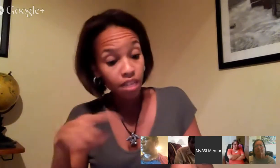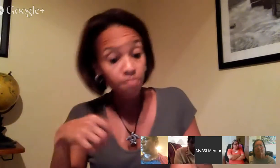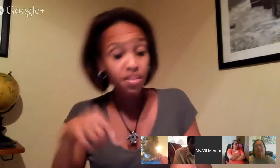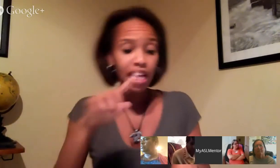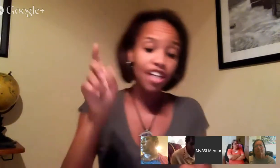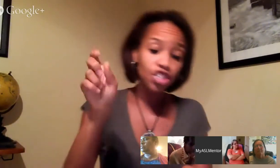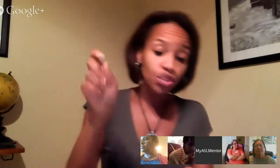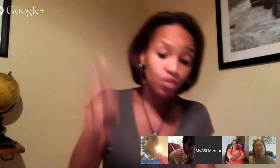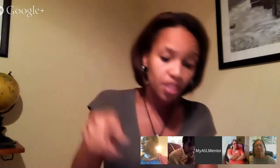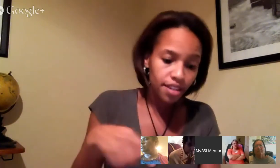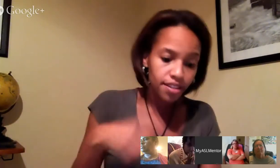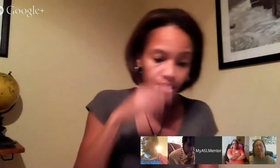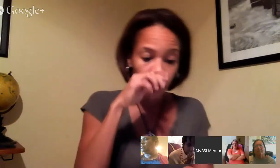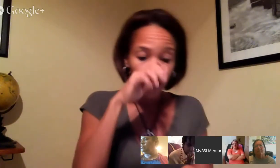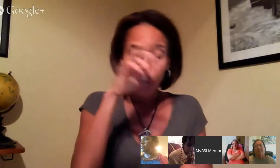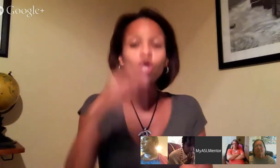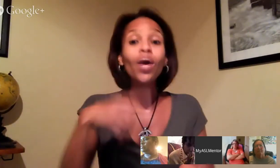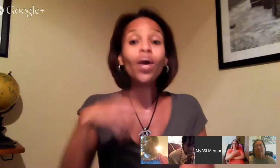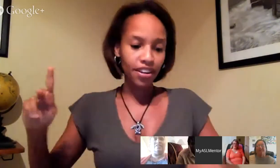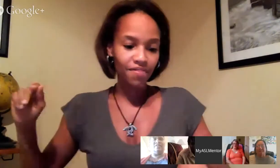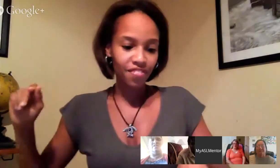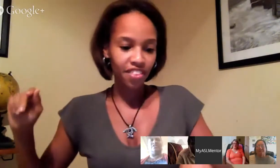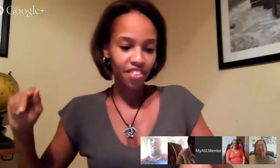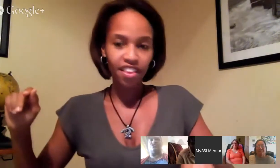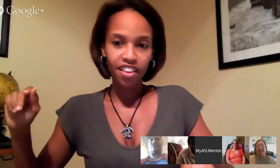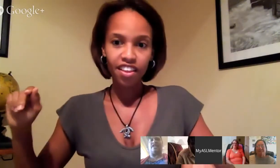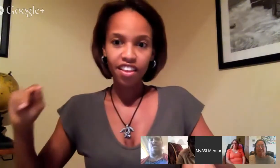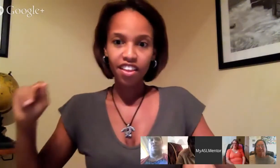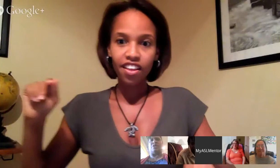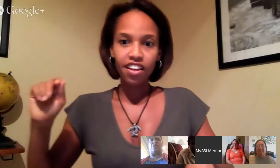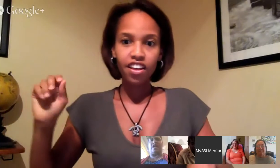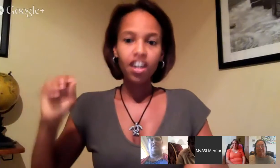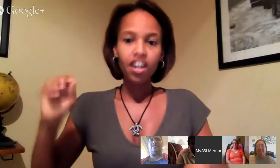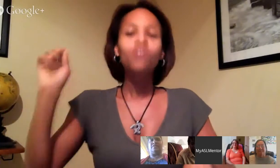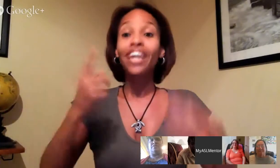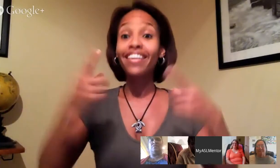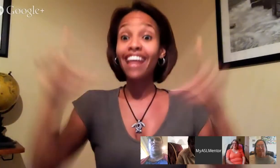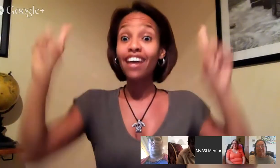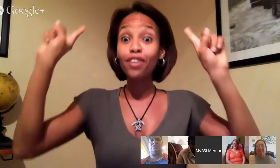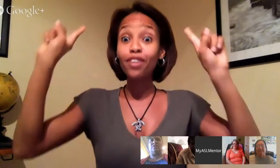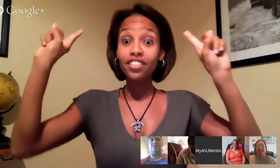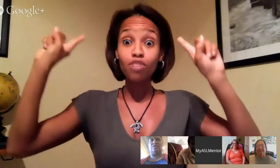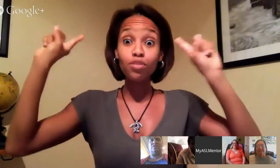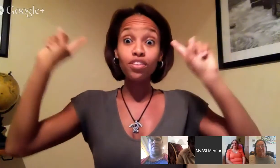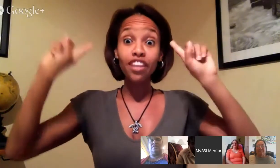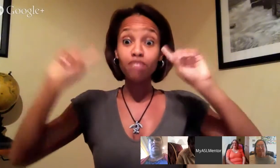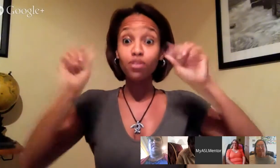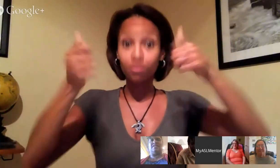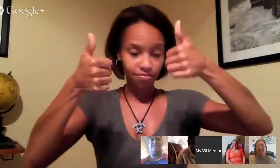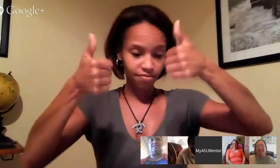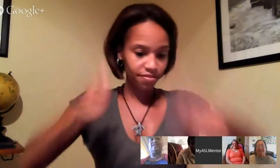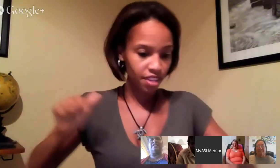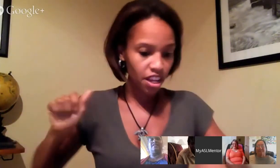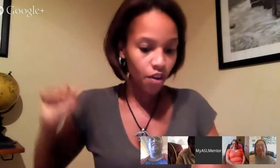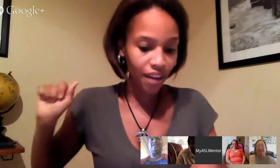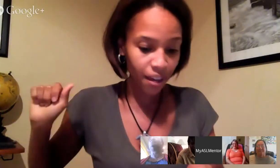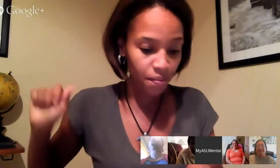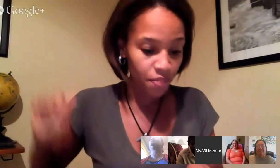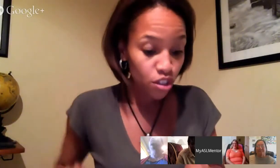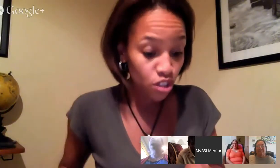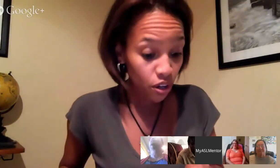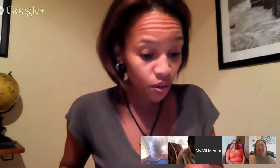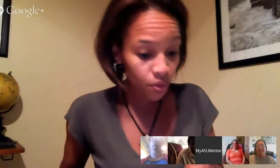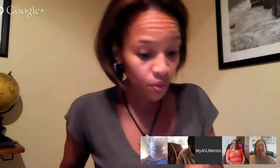you something. Let me ask you this. So I have a. Oh, okay, that worked. No, that's mute.